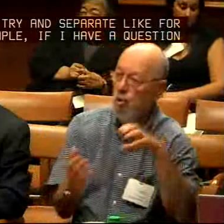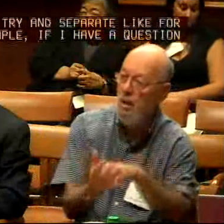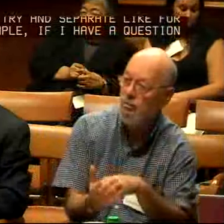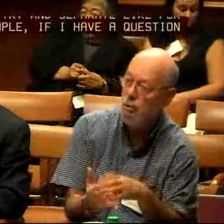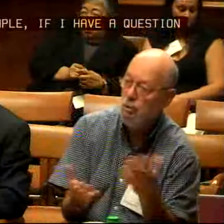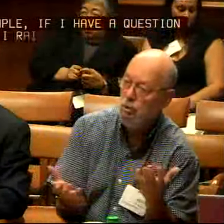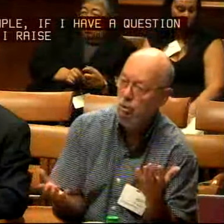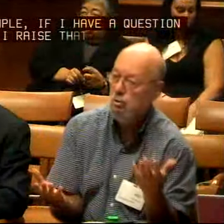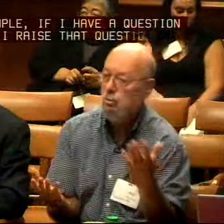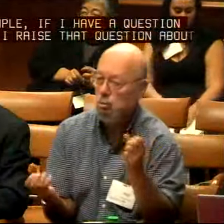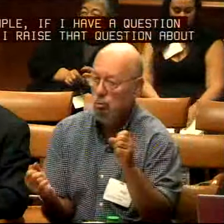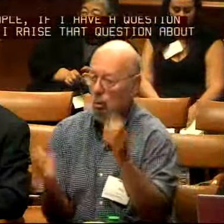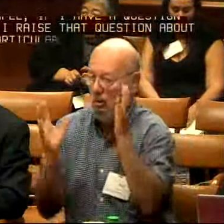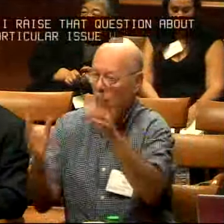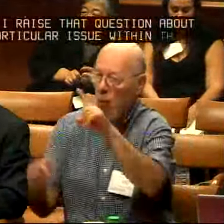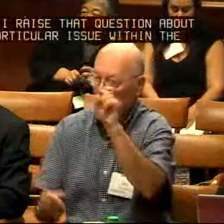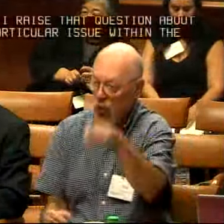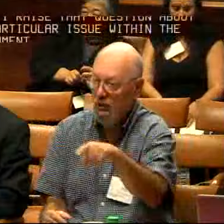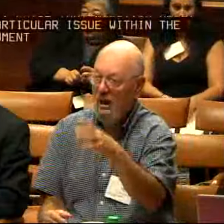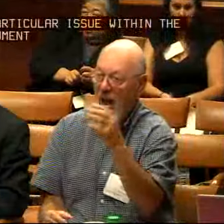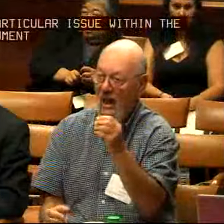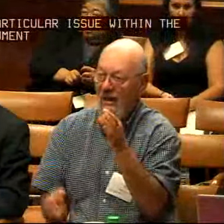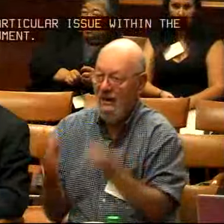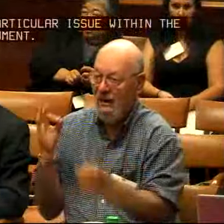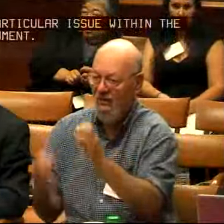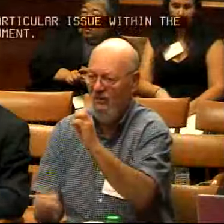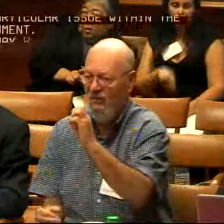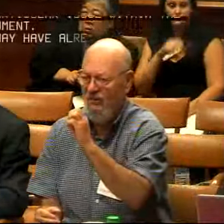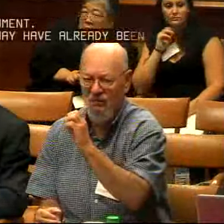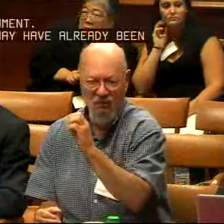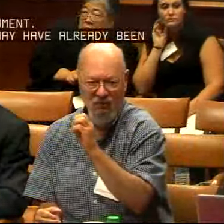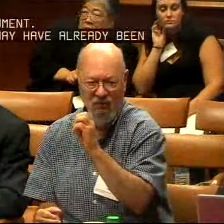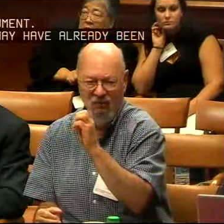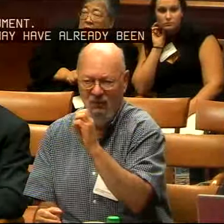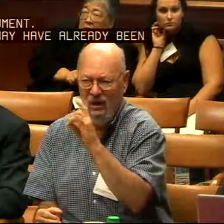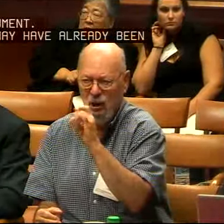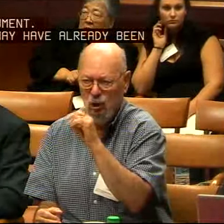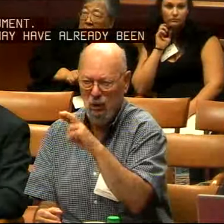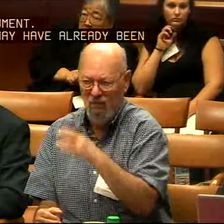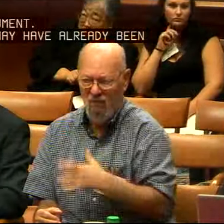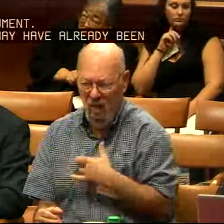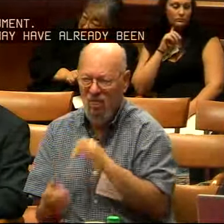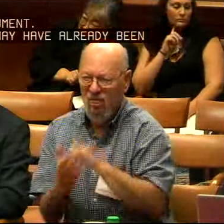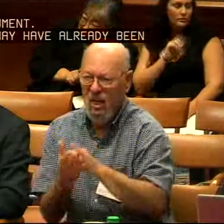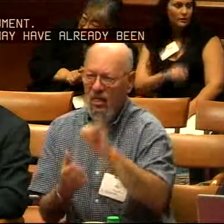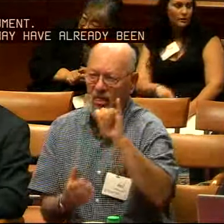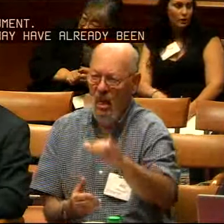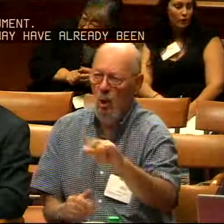already been answered within another chapter. So the question could then be left, and then